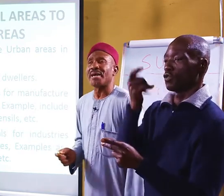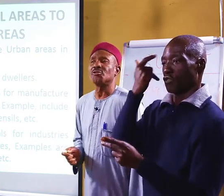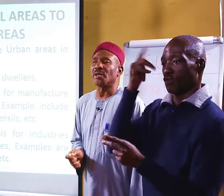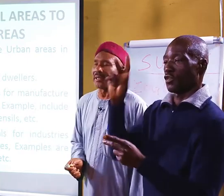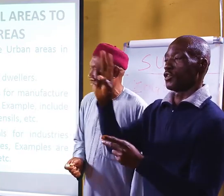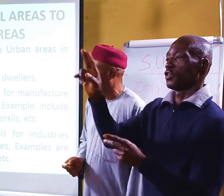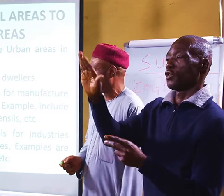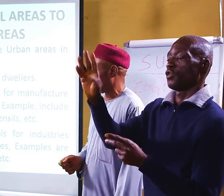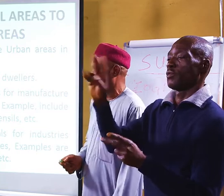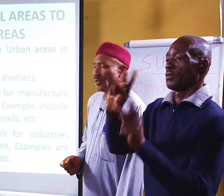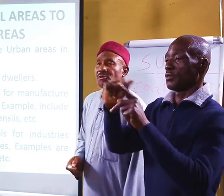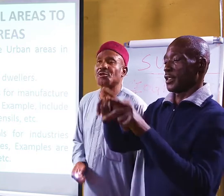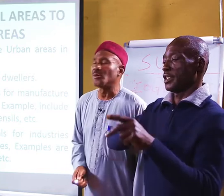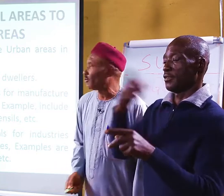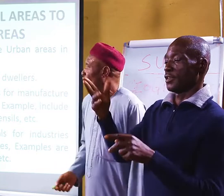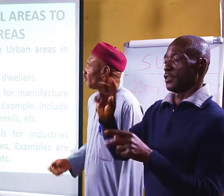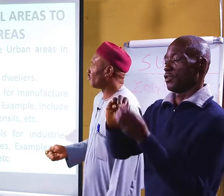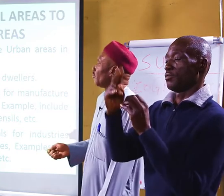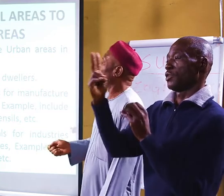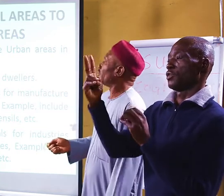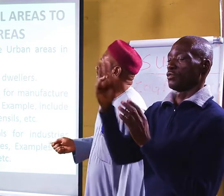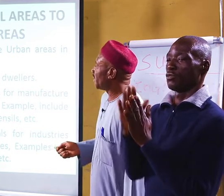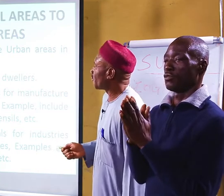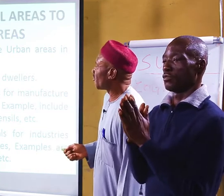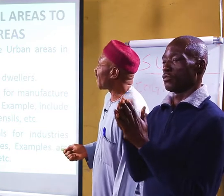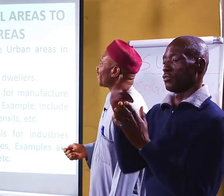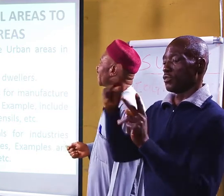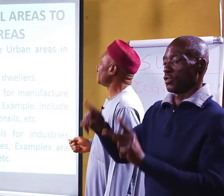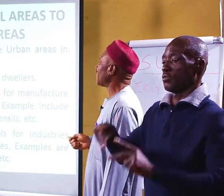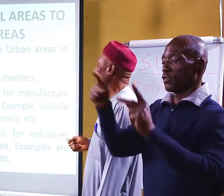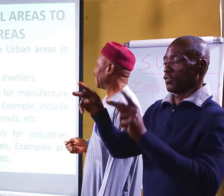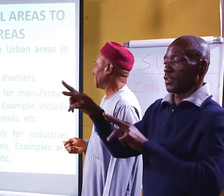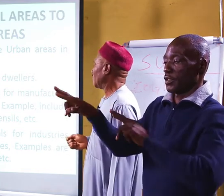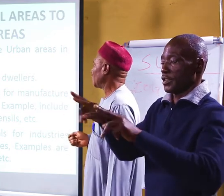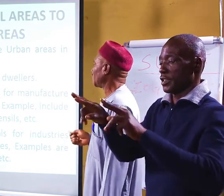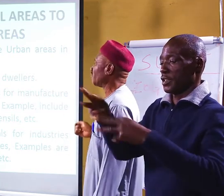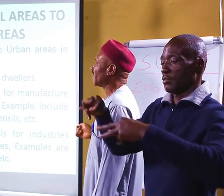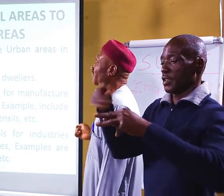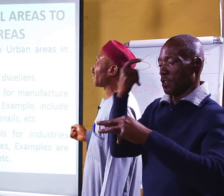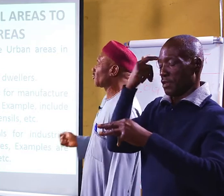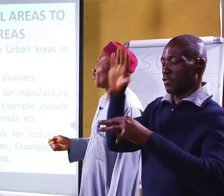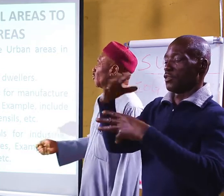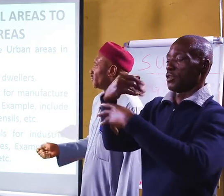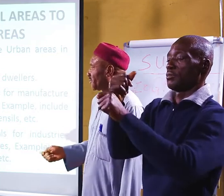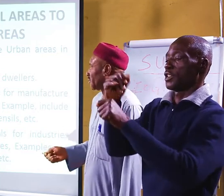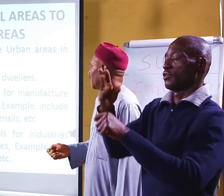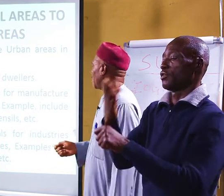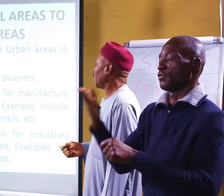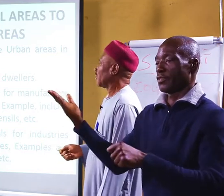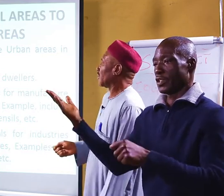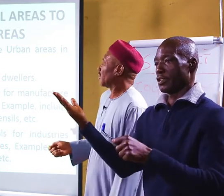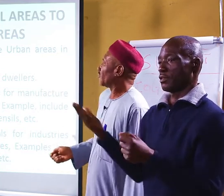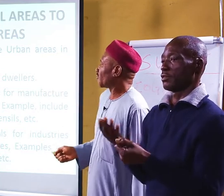the urban dwellers. 2, they provide ready market for the manufactured